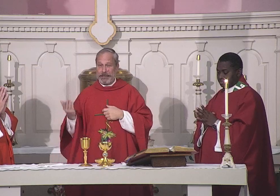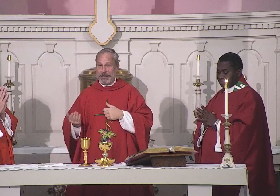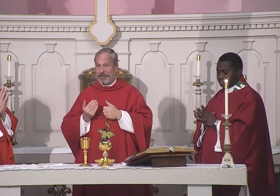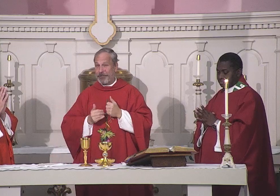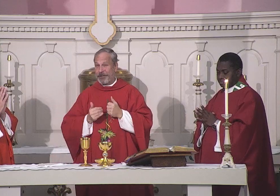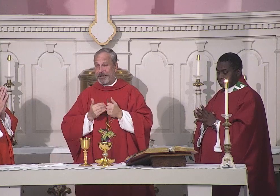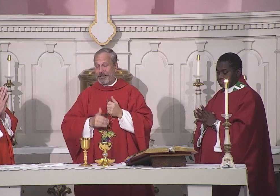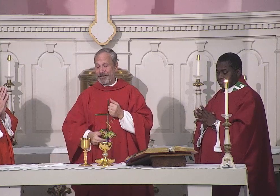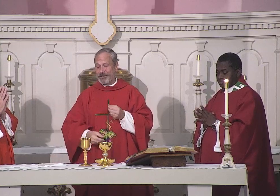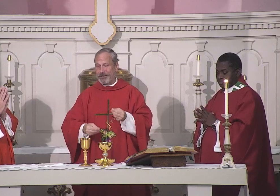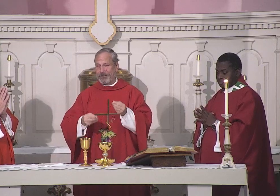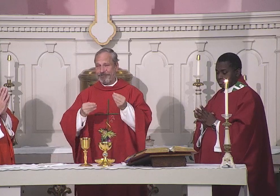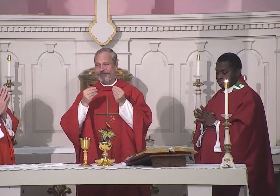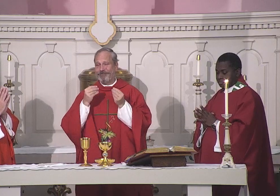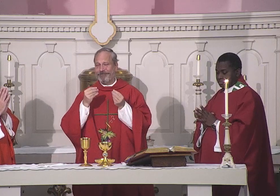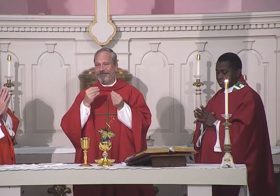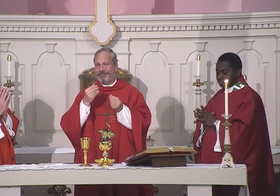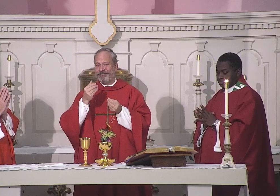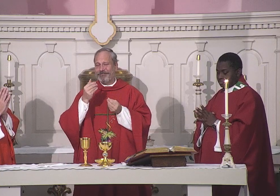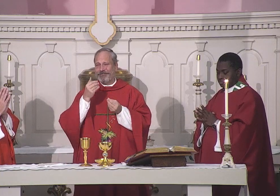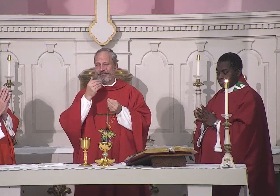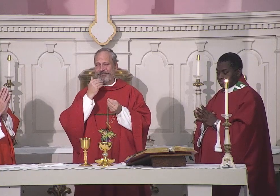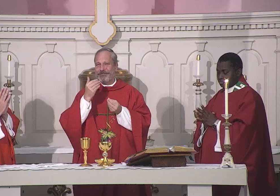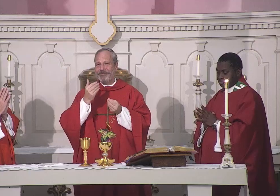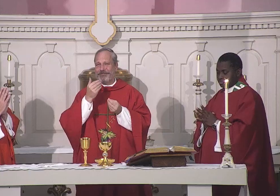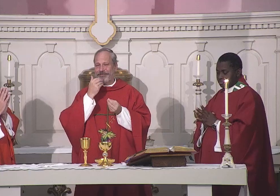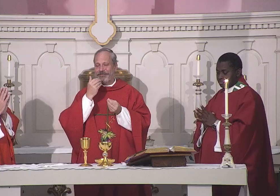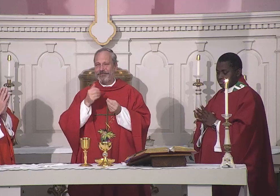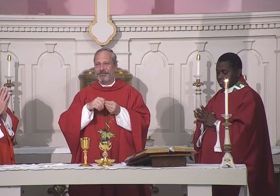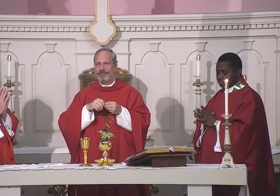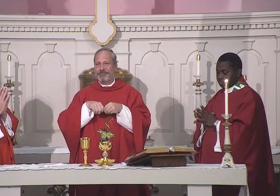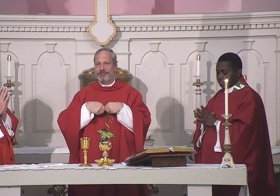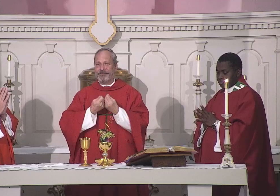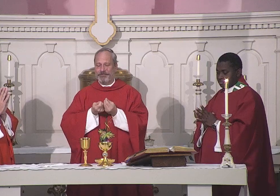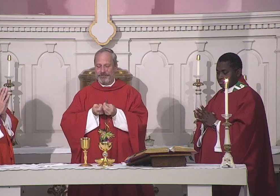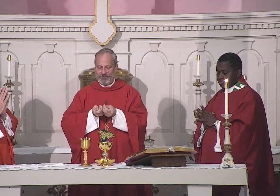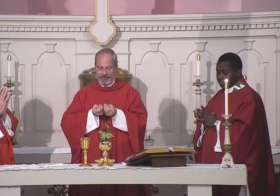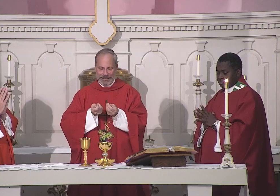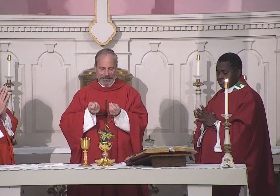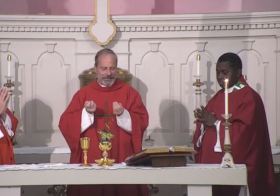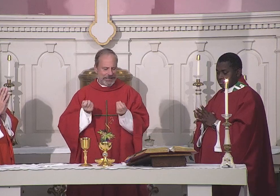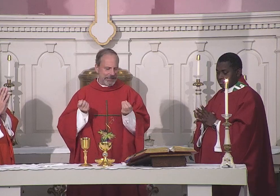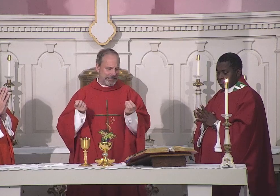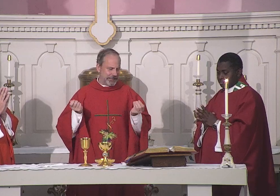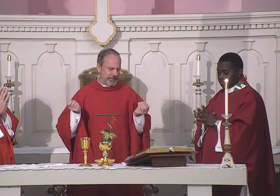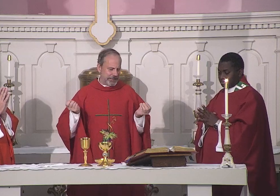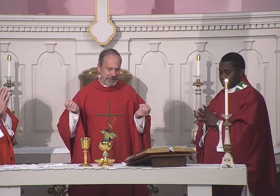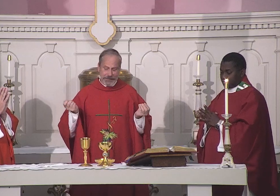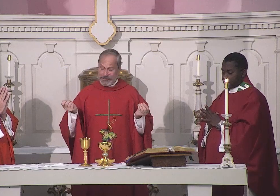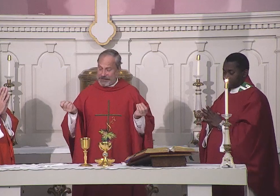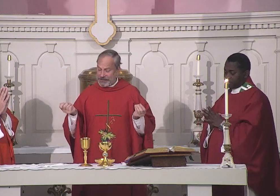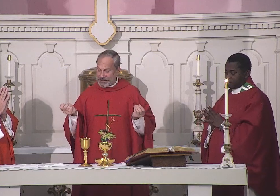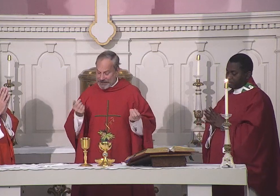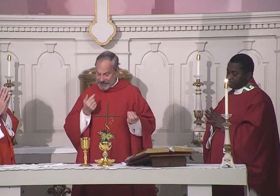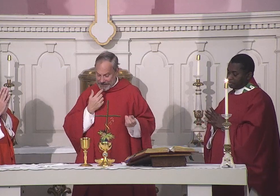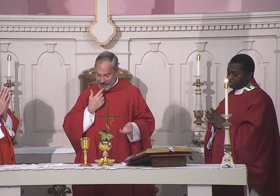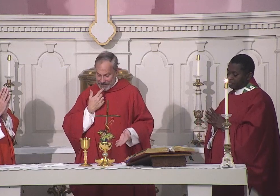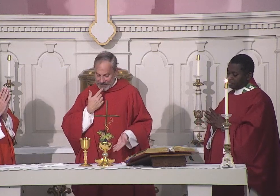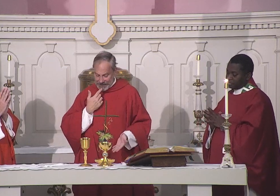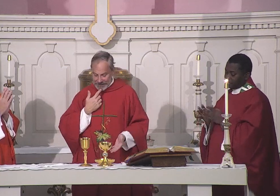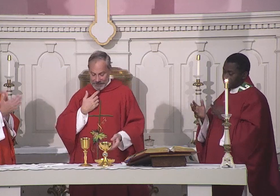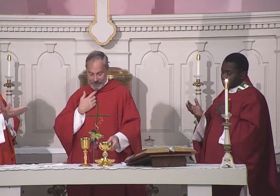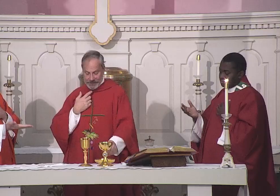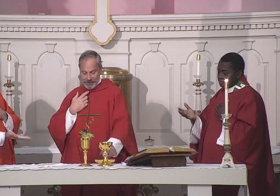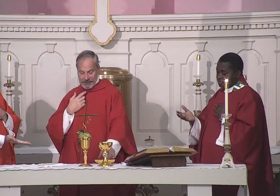and, giving thanks, broke it and gave it to his disciples,